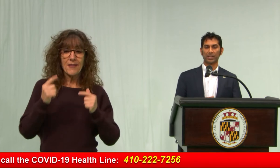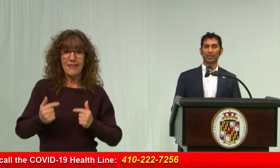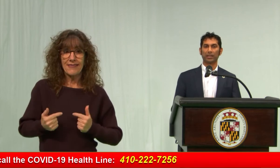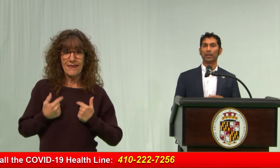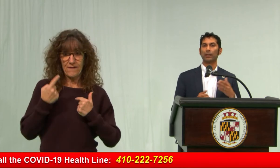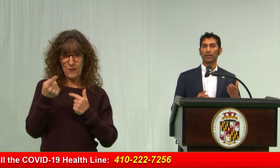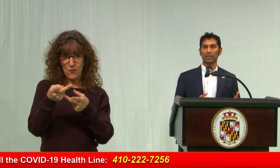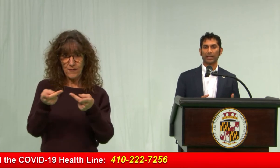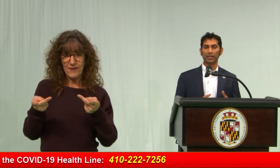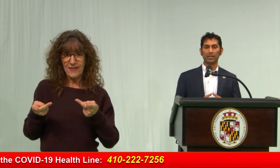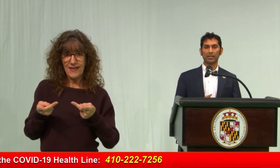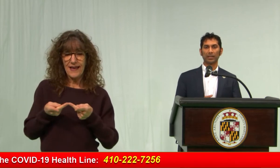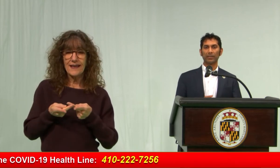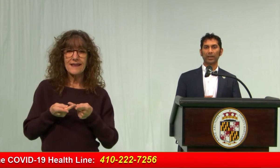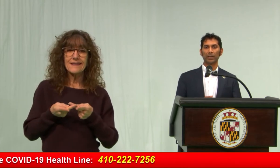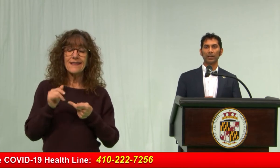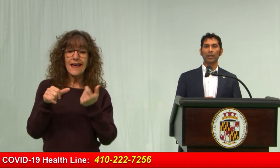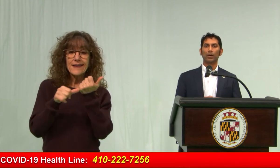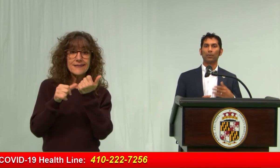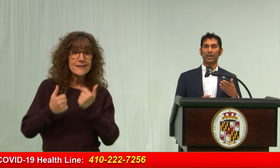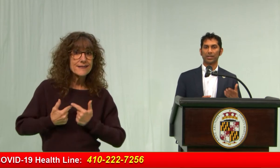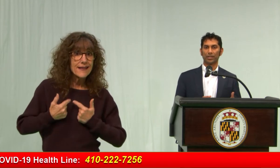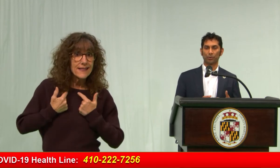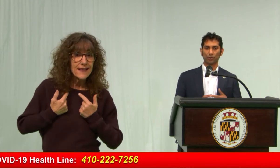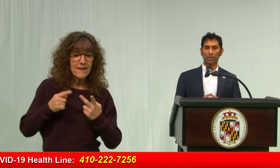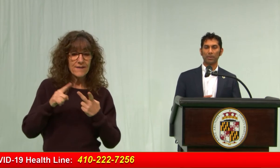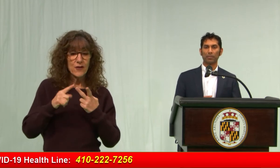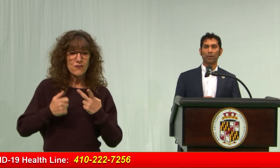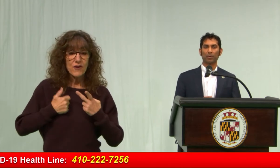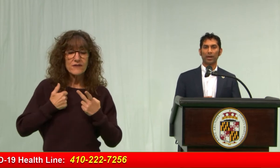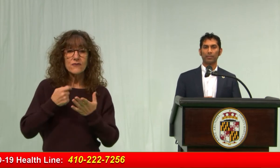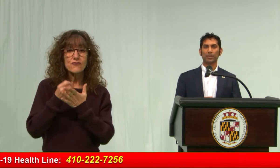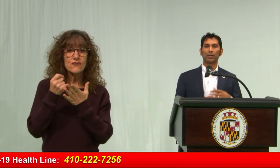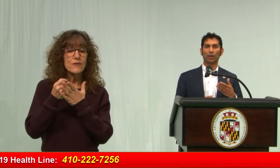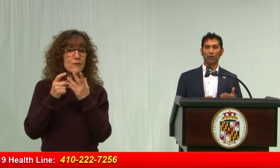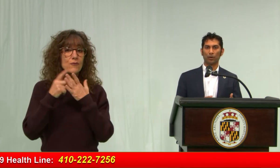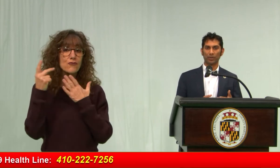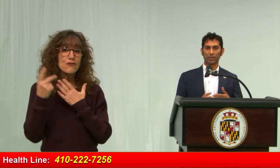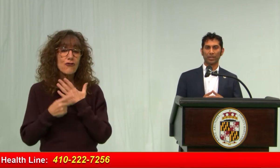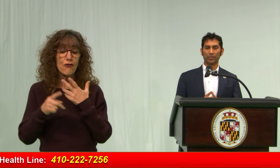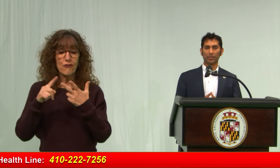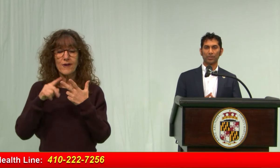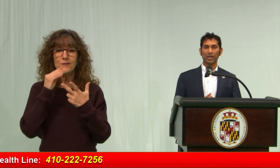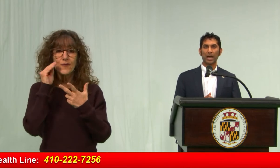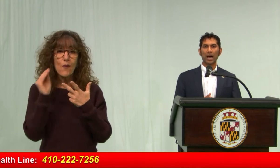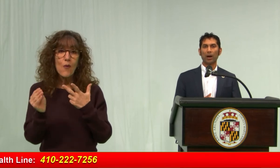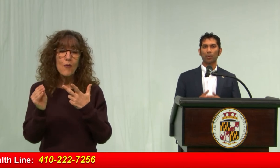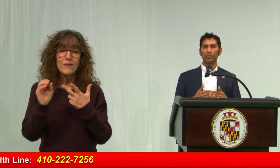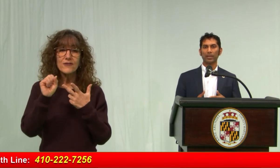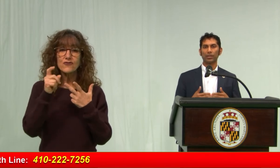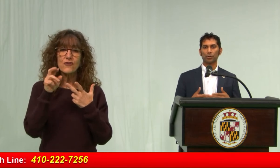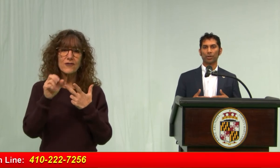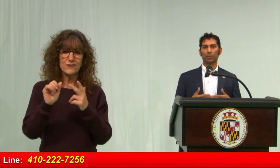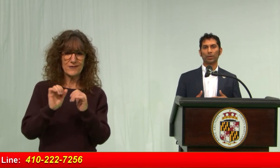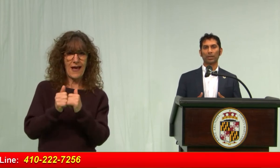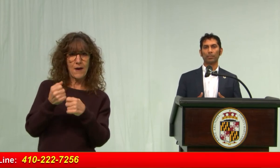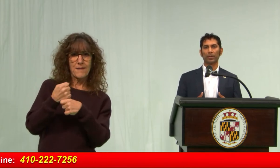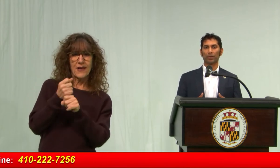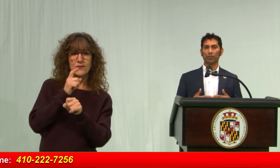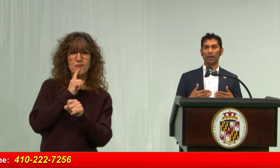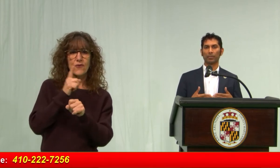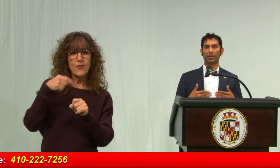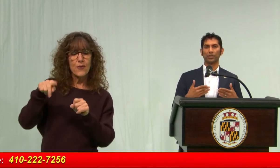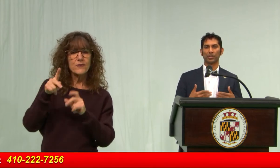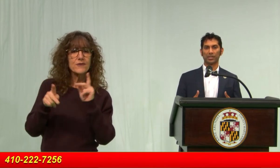living in a facility, things like assisted living, residential treatment programs, homeless shelters. How are we making sure that we're